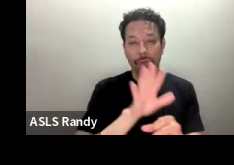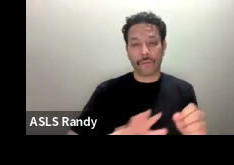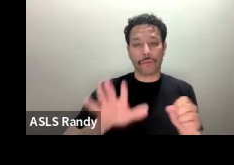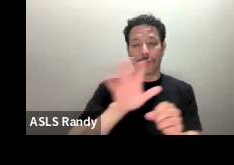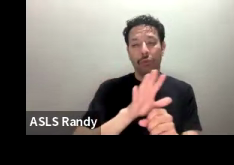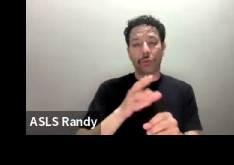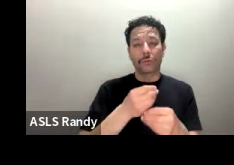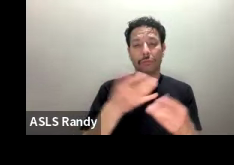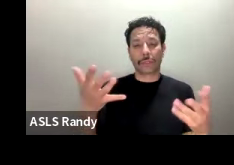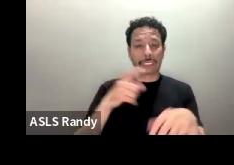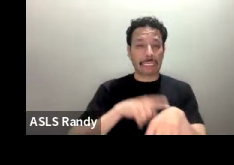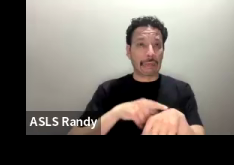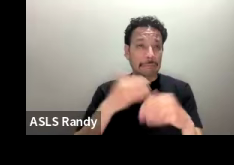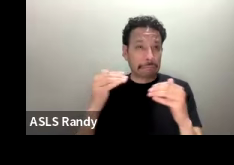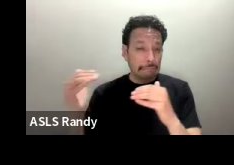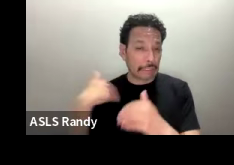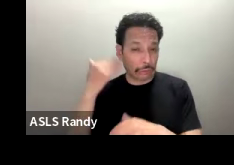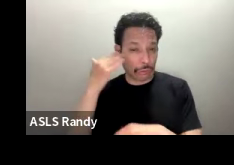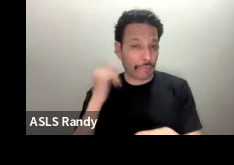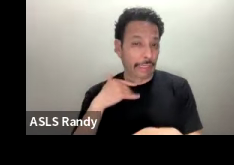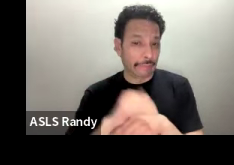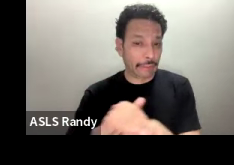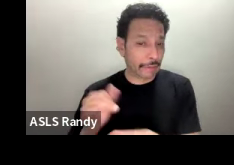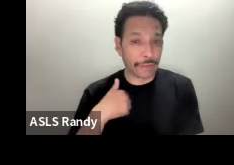any questions, please let me know.